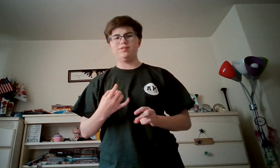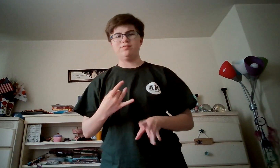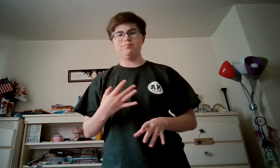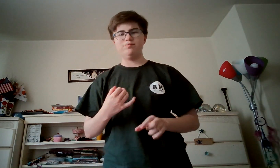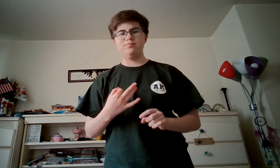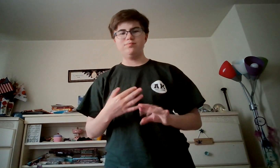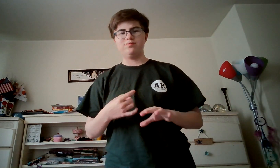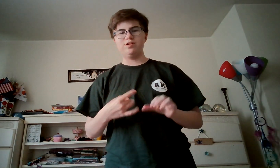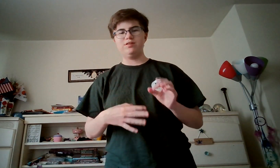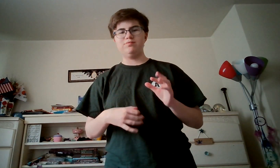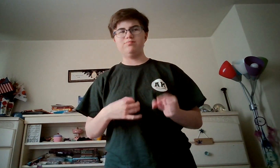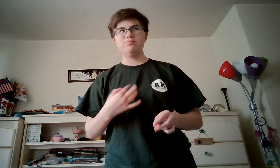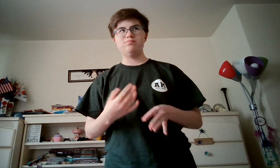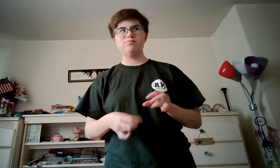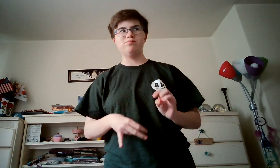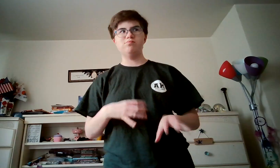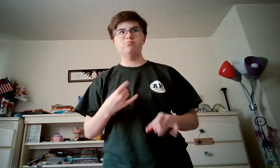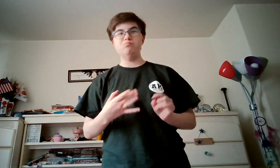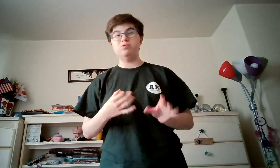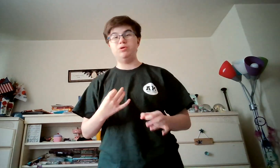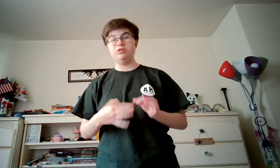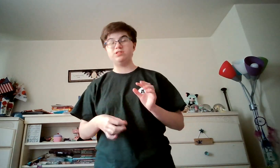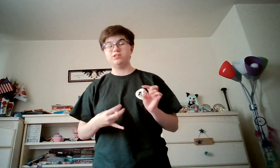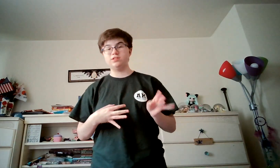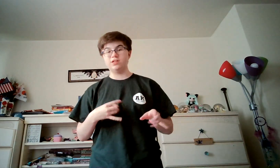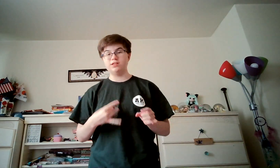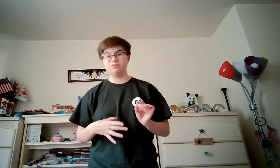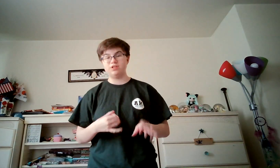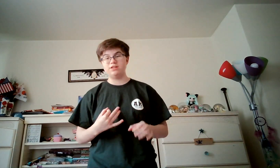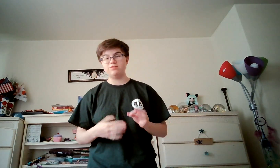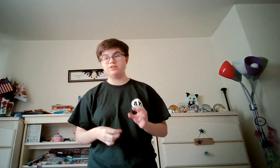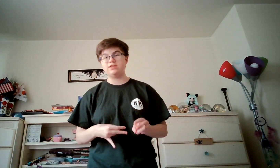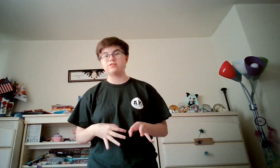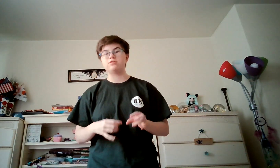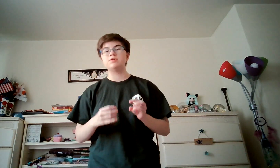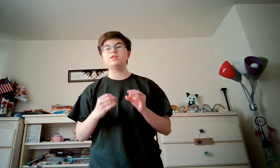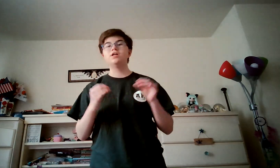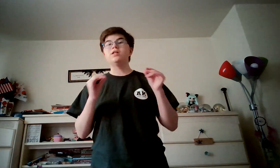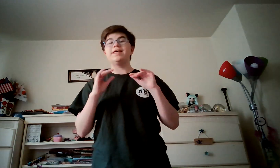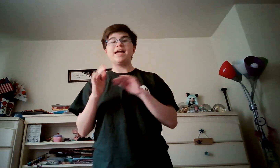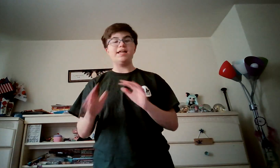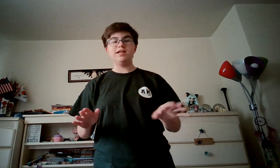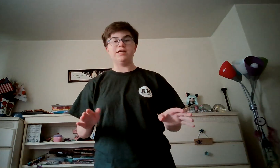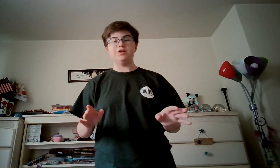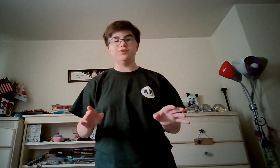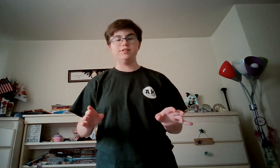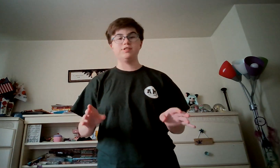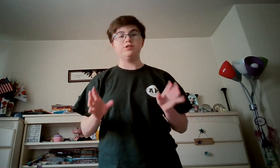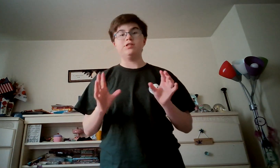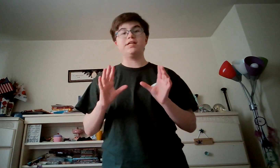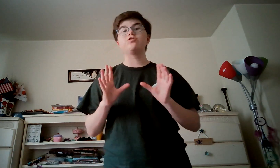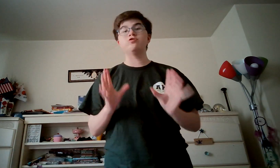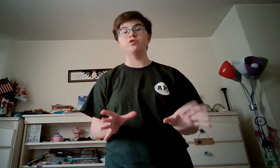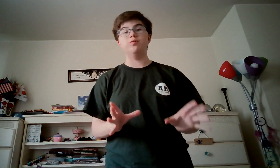it run most of the time for the last few days because it's been like 89 degrees. It gets so hot